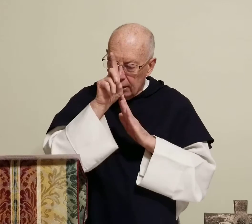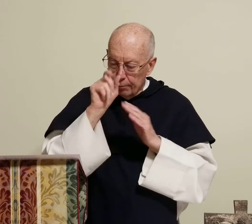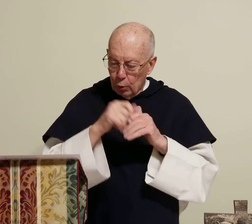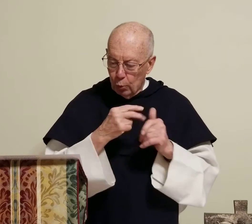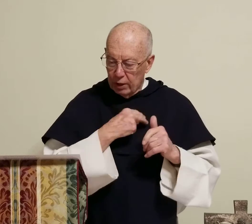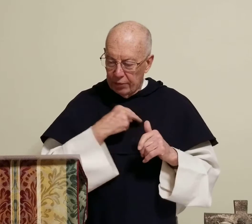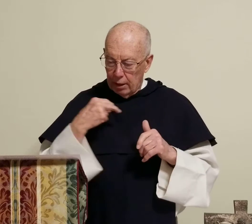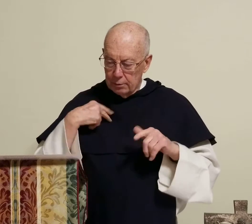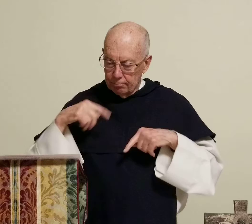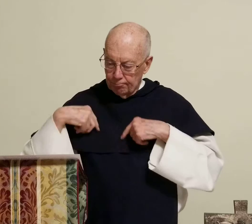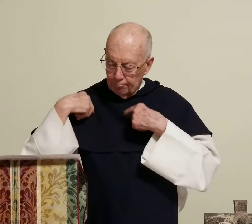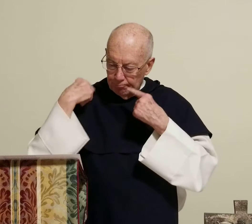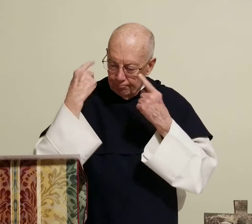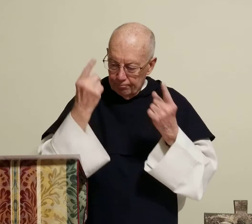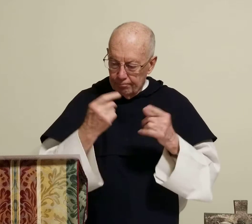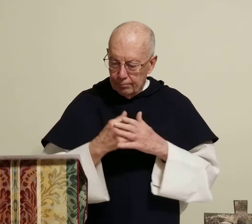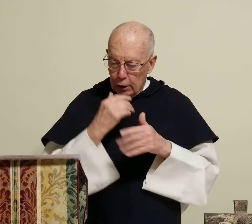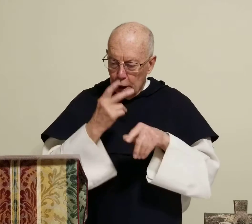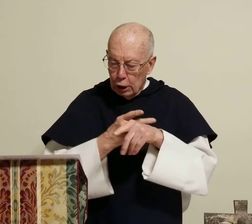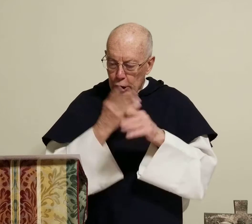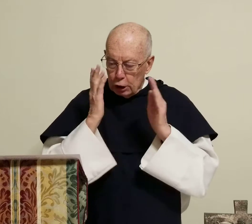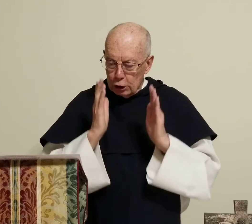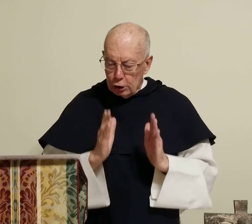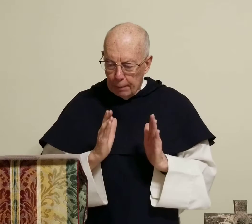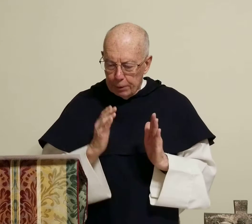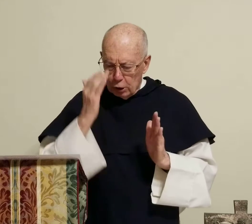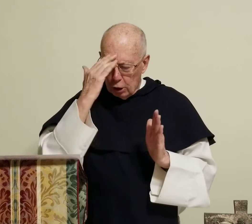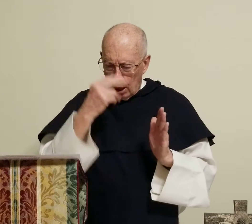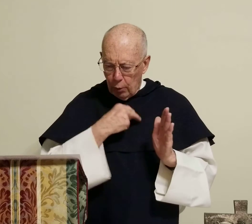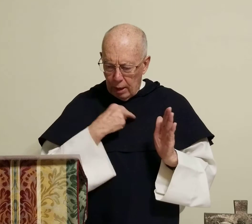developed without Good Supper now